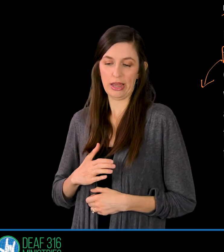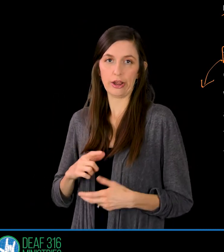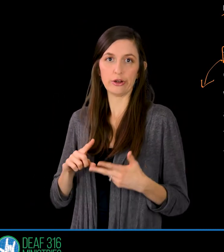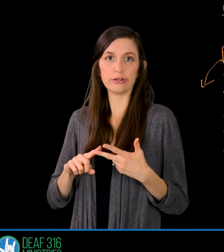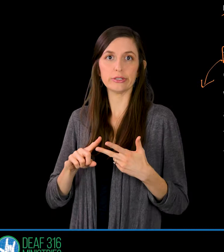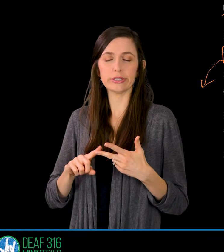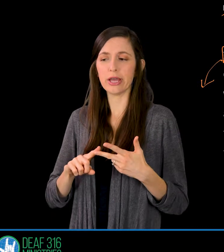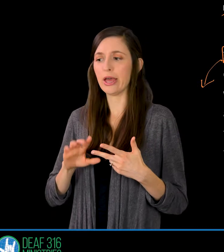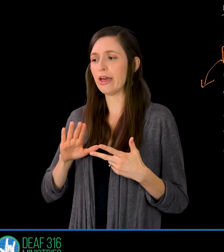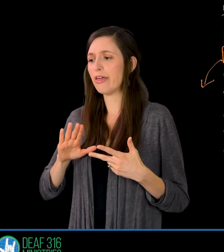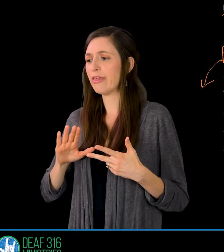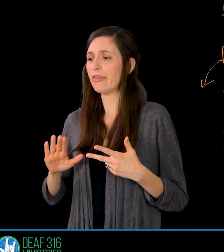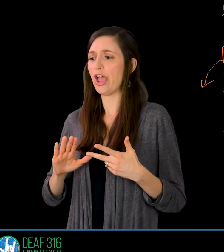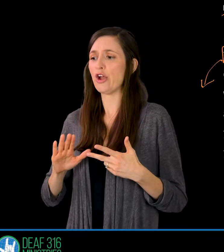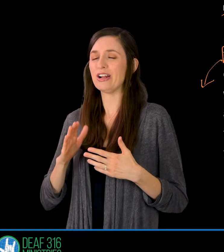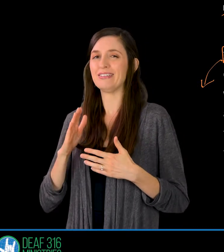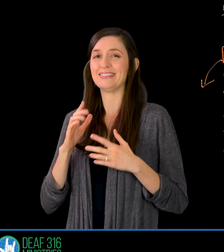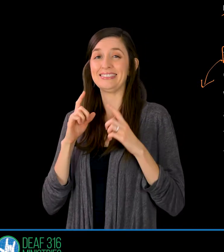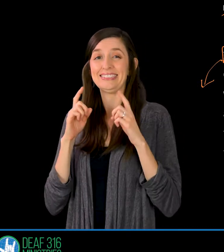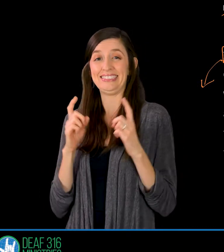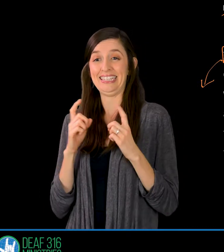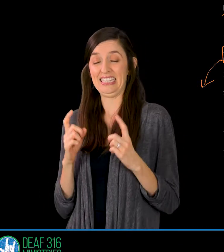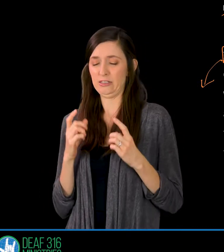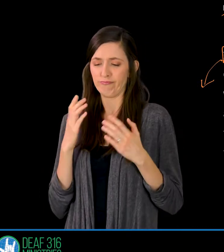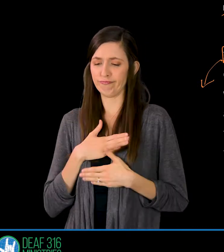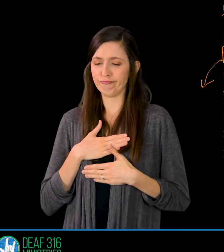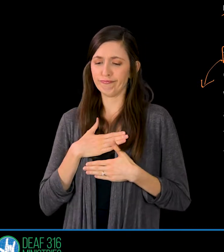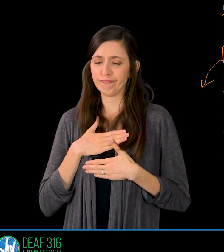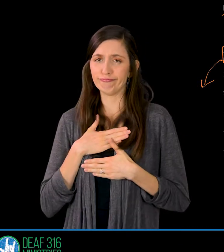they glory in their shame